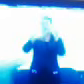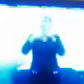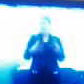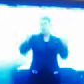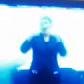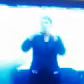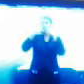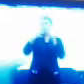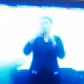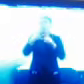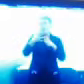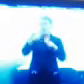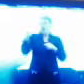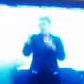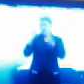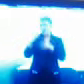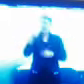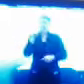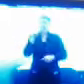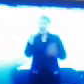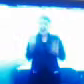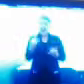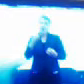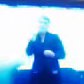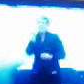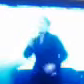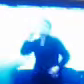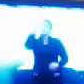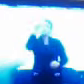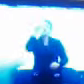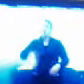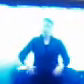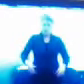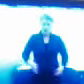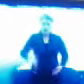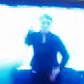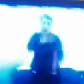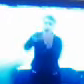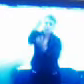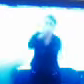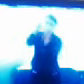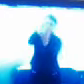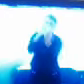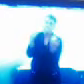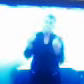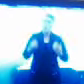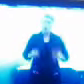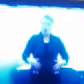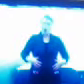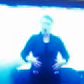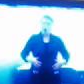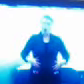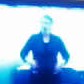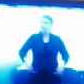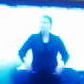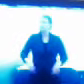And the silly cat said, I've been eating the bowl and the gruel and the woman, and now I'm going to eat you.